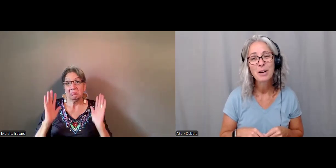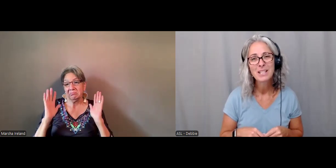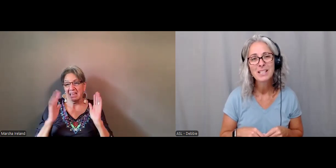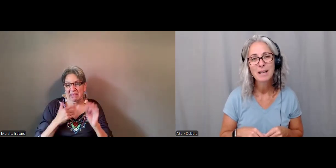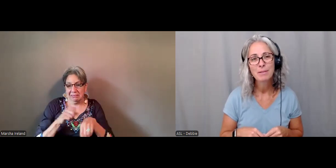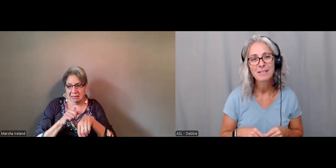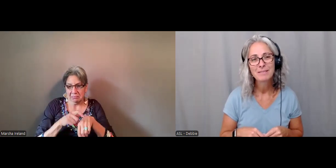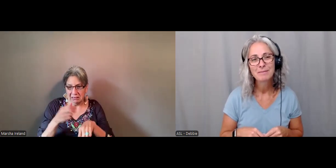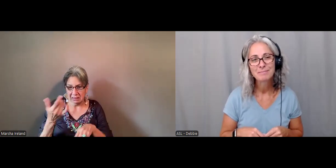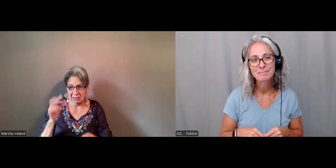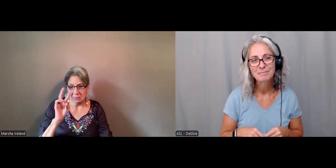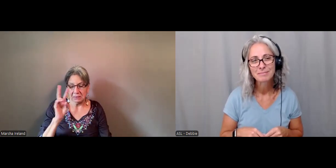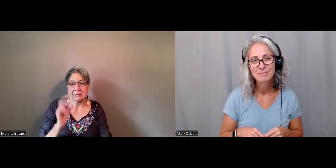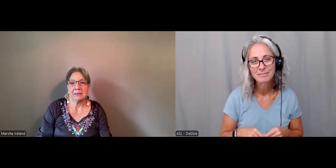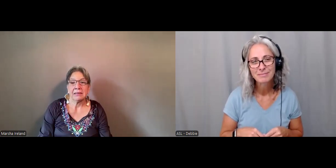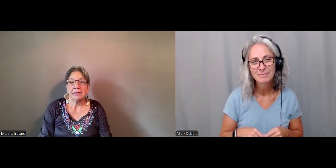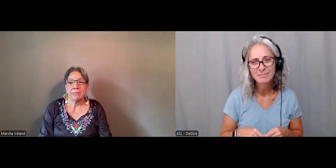Some call me stubborn.